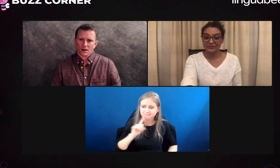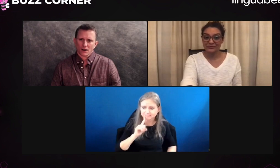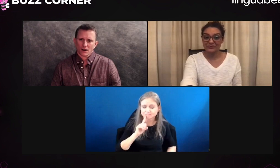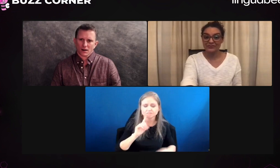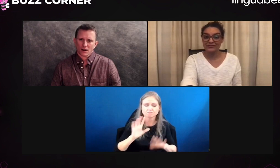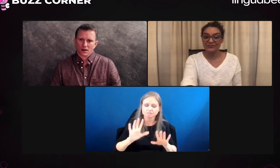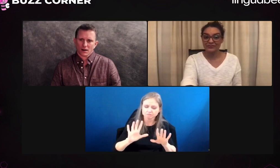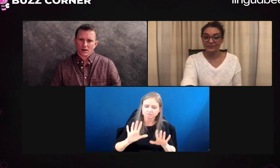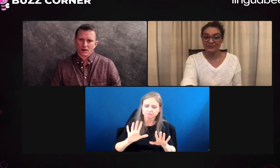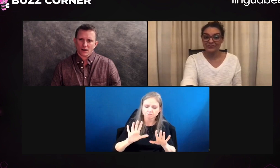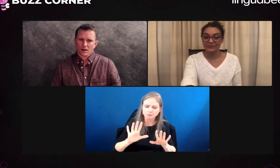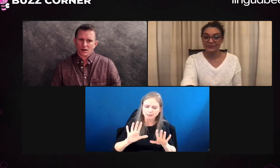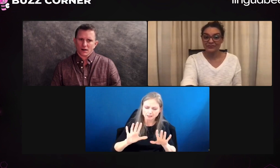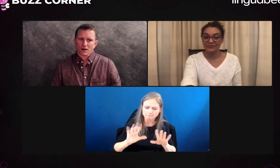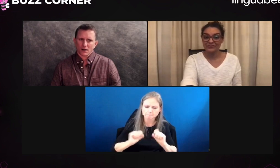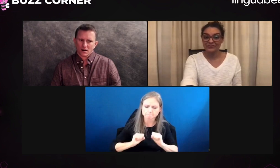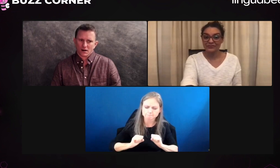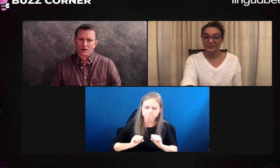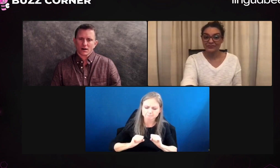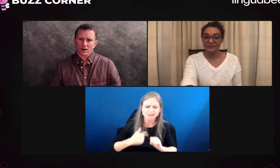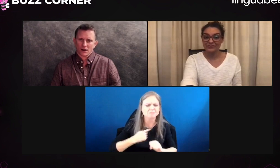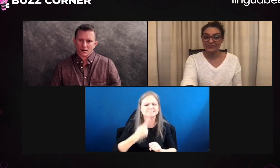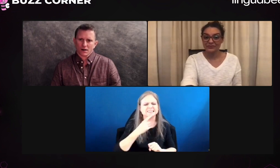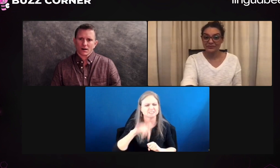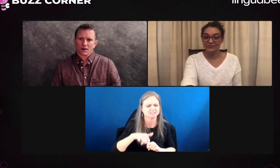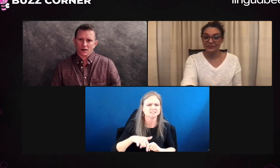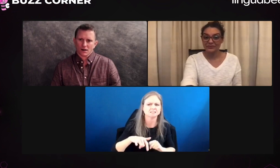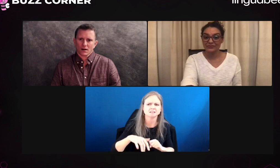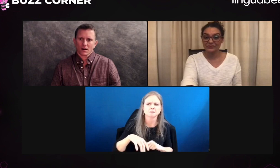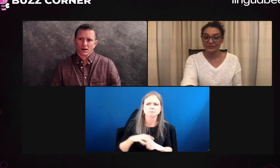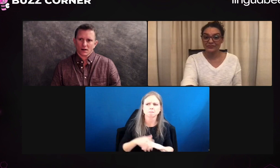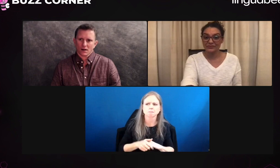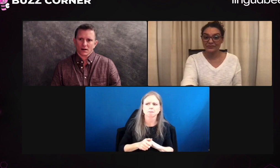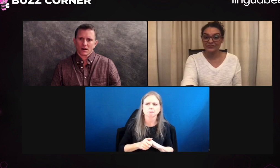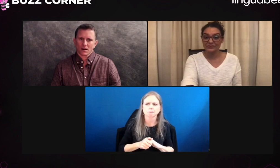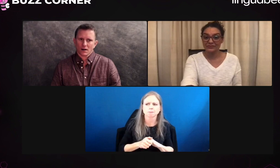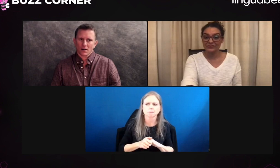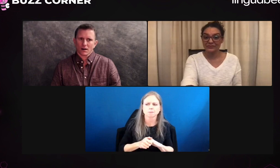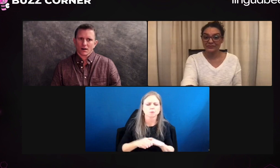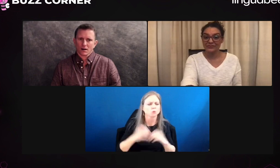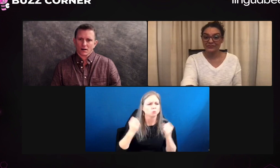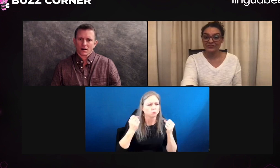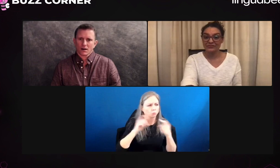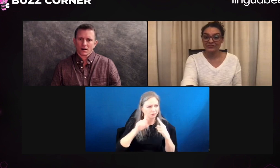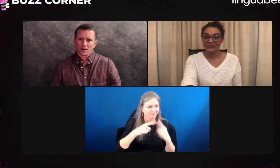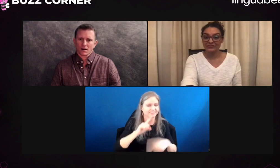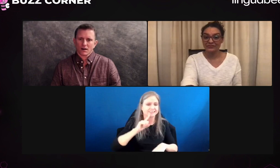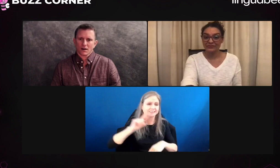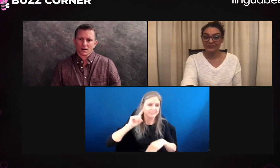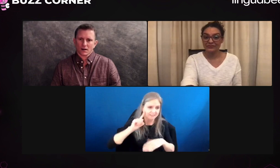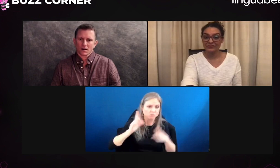right? I've got my health on the line. And I know that that's not the same for all deaf, but